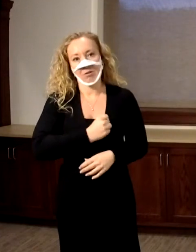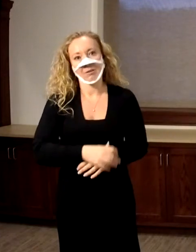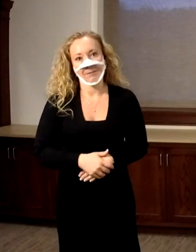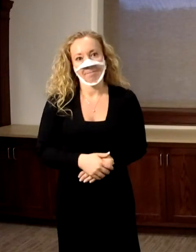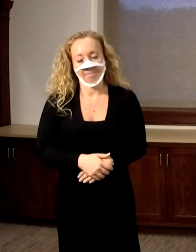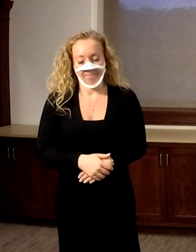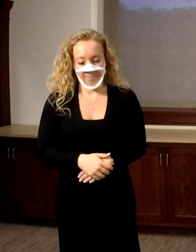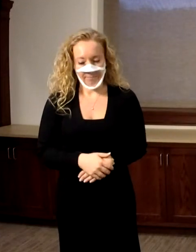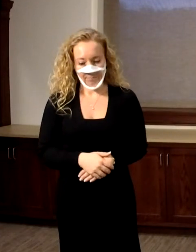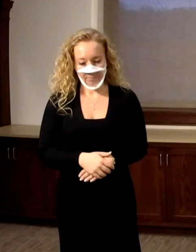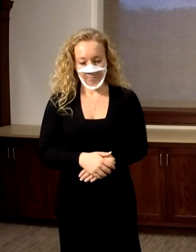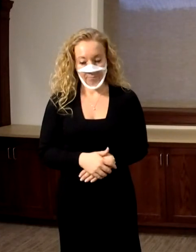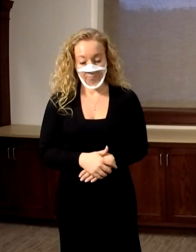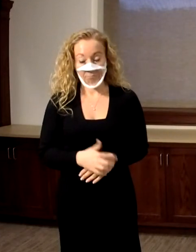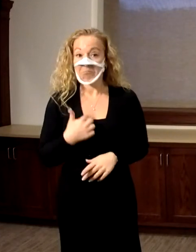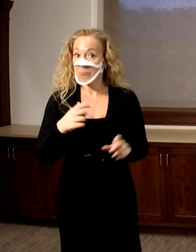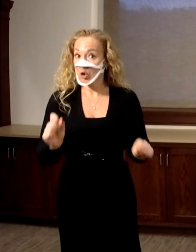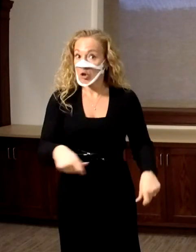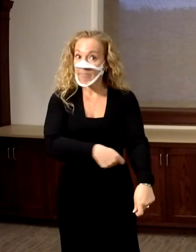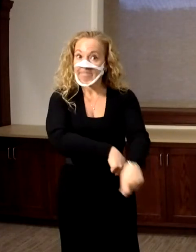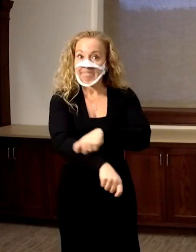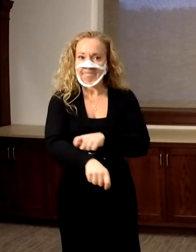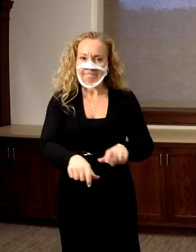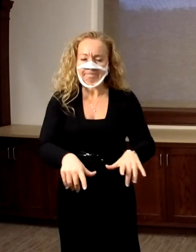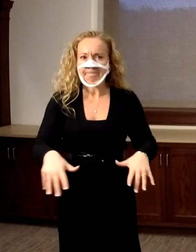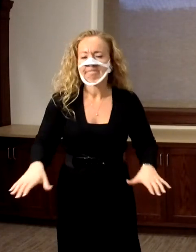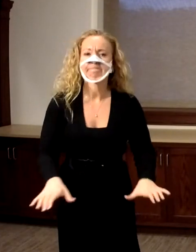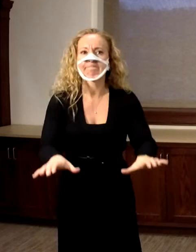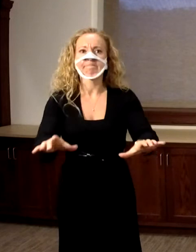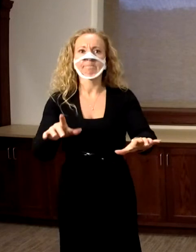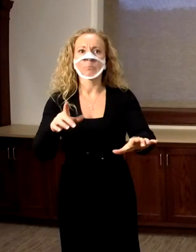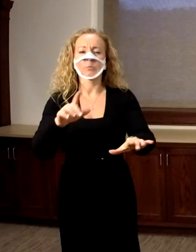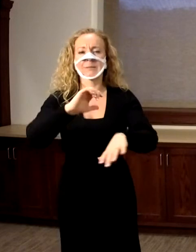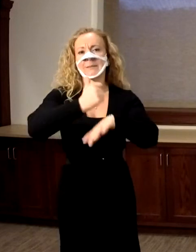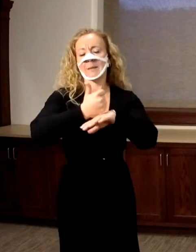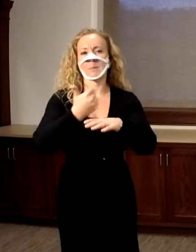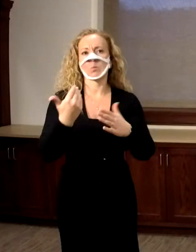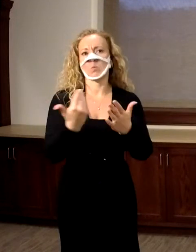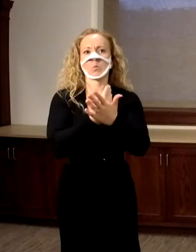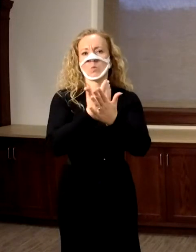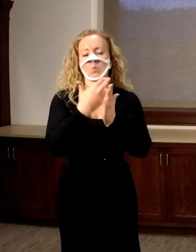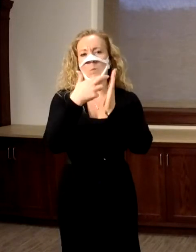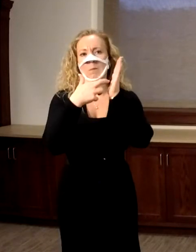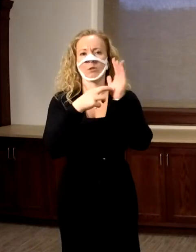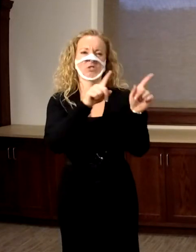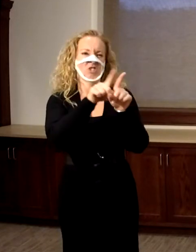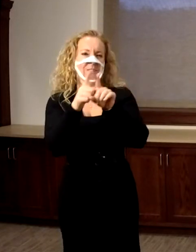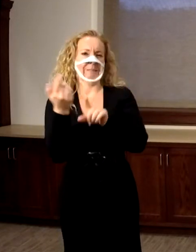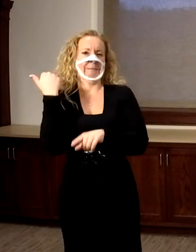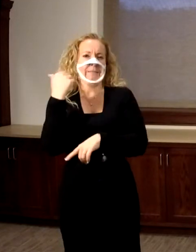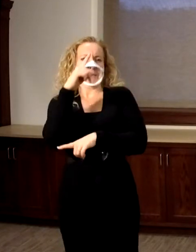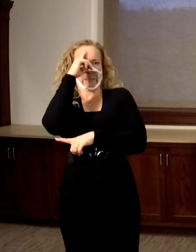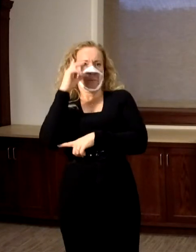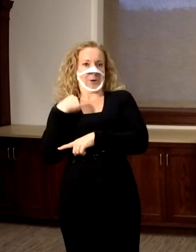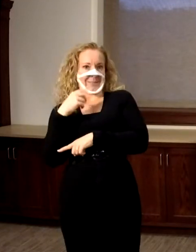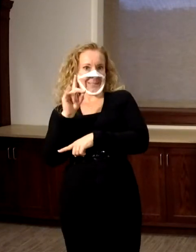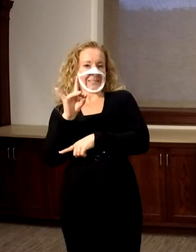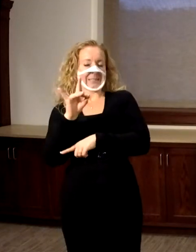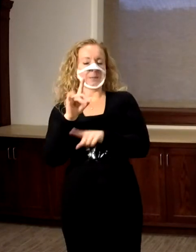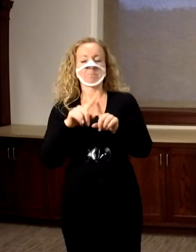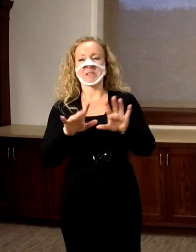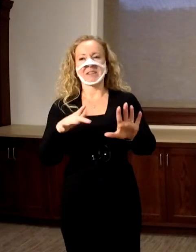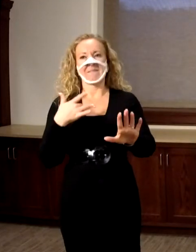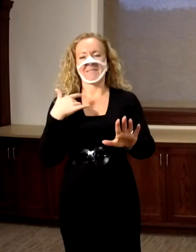I could take action on my own and, like over the summer, put in new safety measures that apply to only Allegheny County. But I